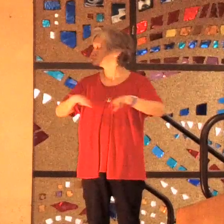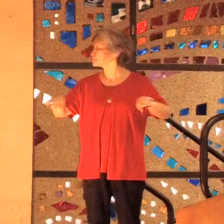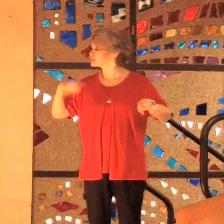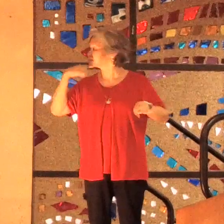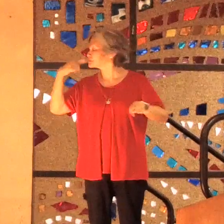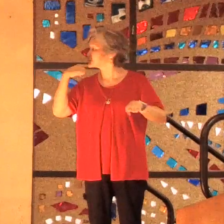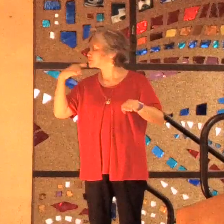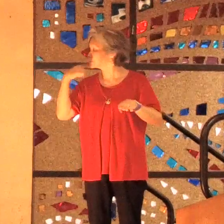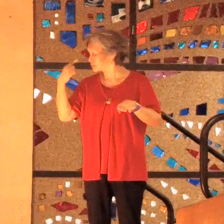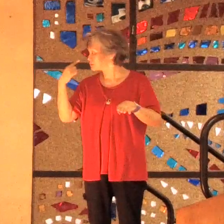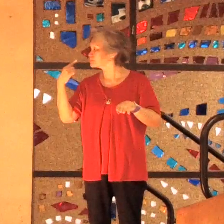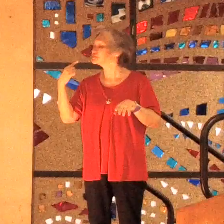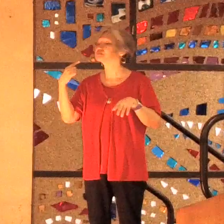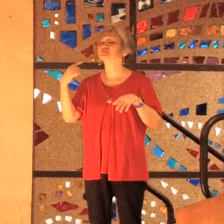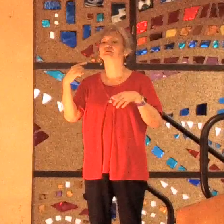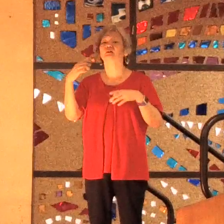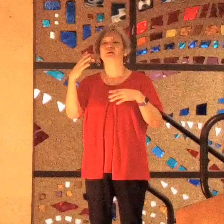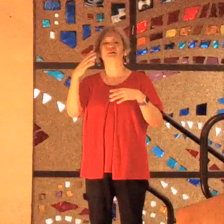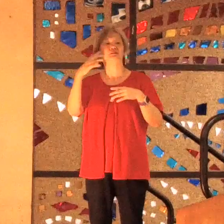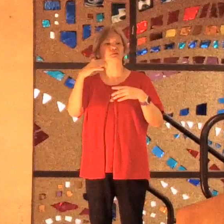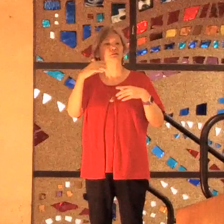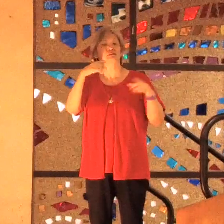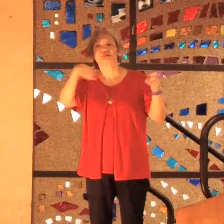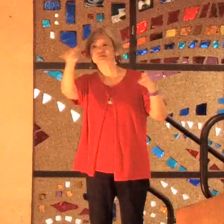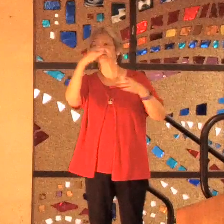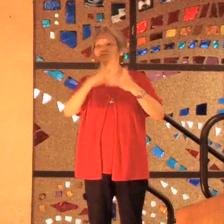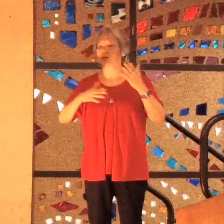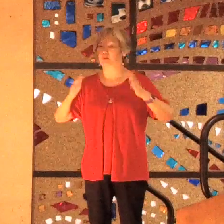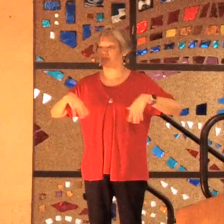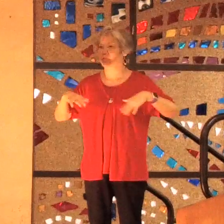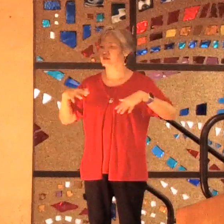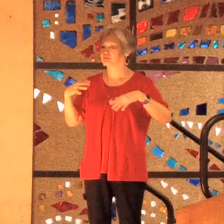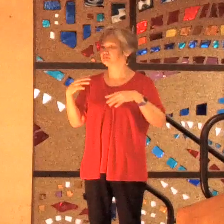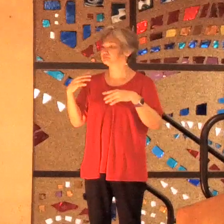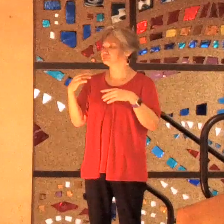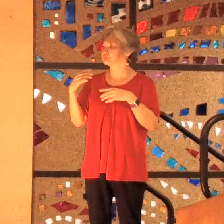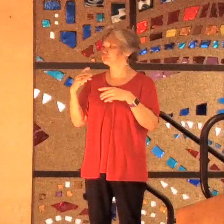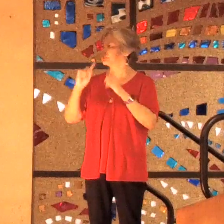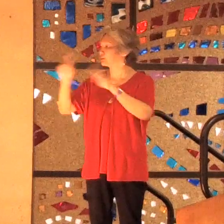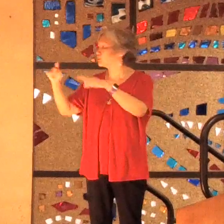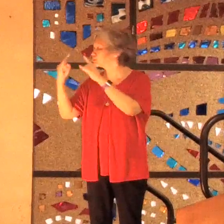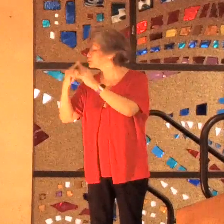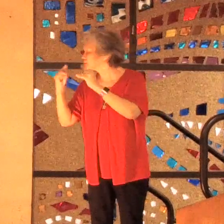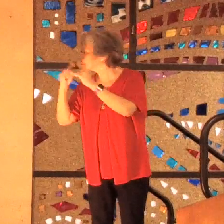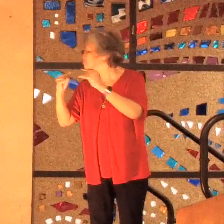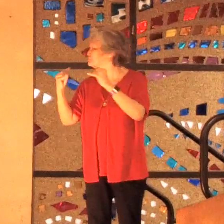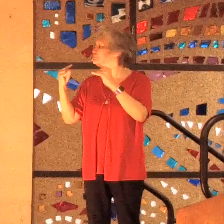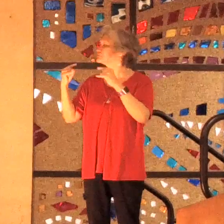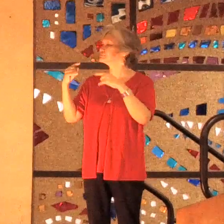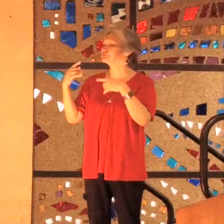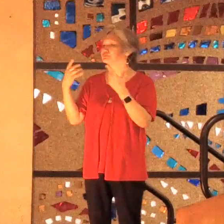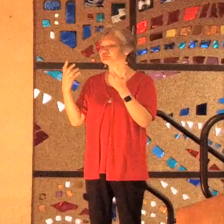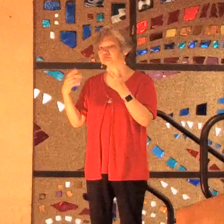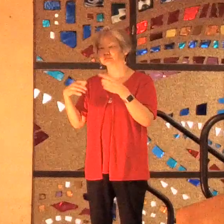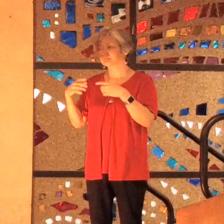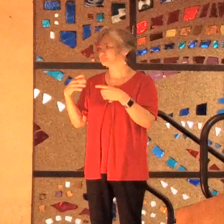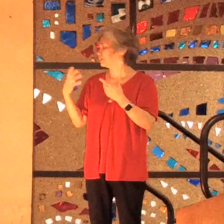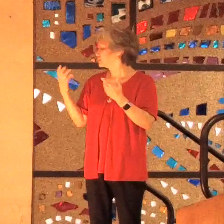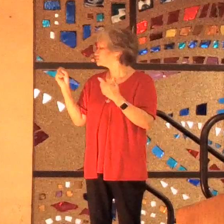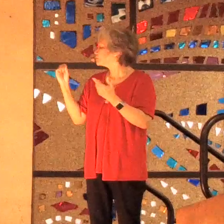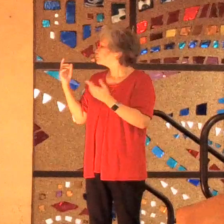some of the parents of deaf also have hearing children, and some of them have not yet gone to